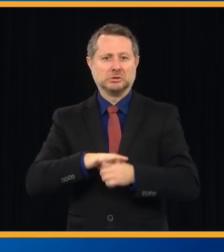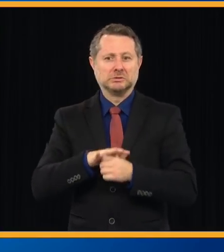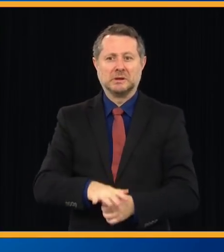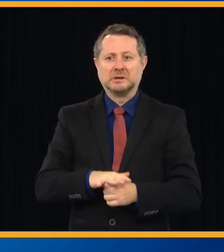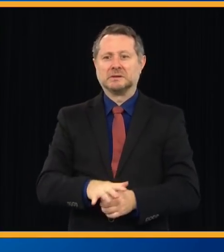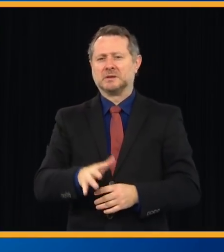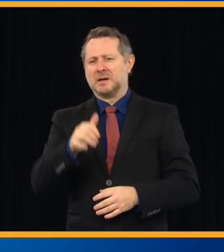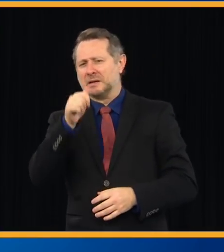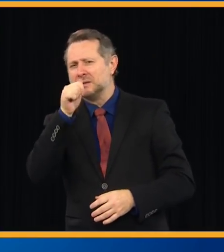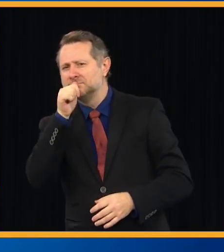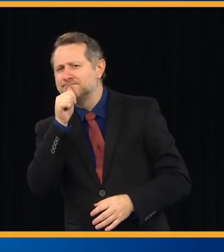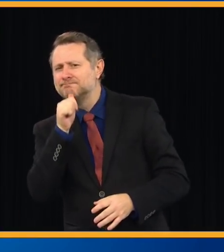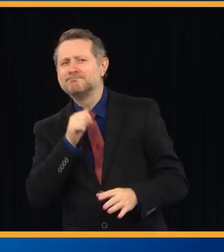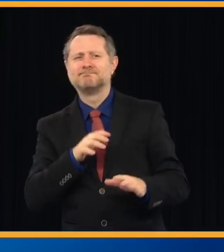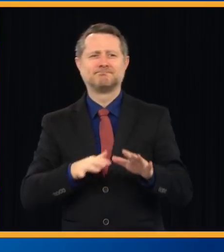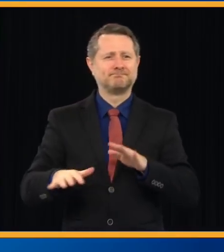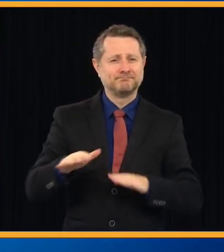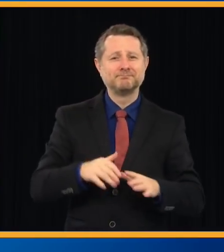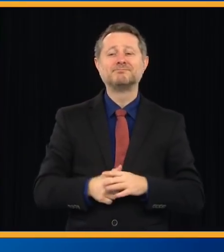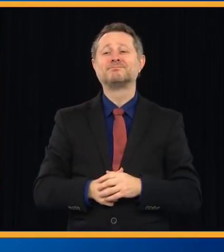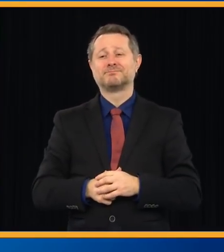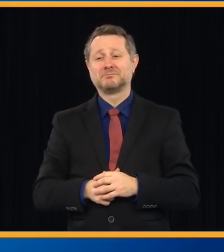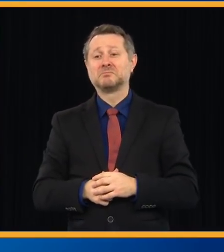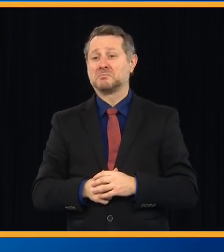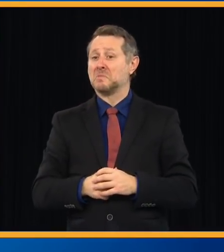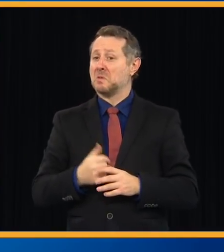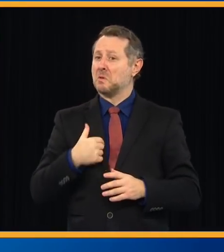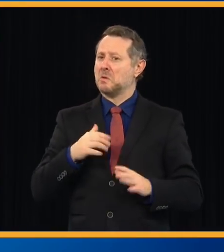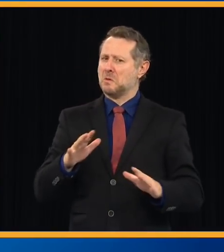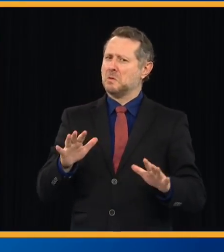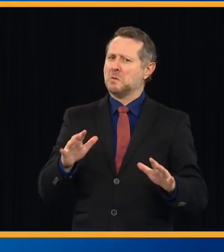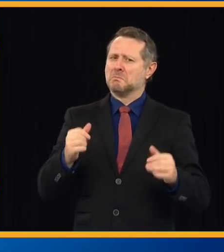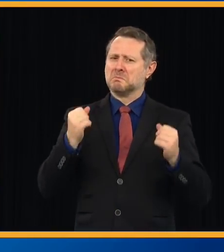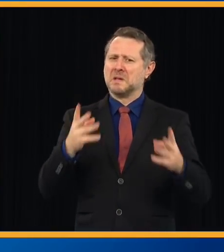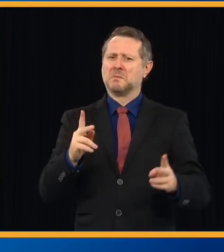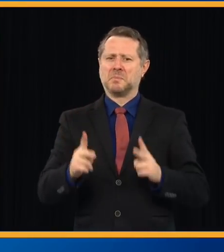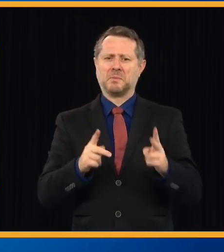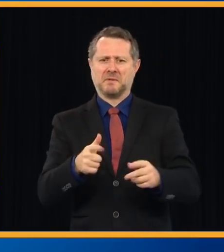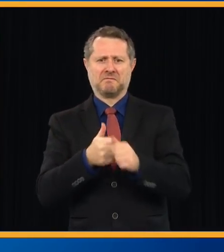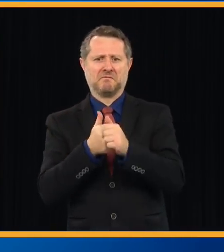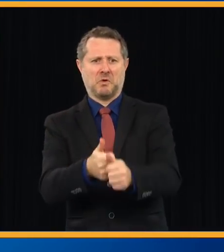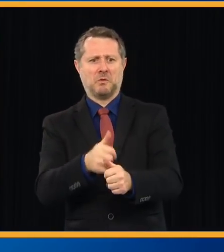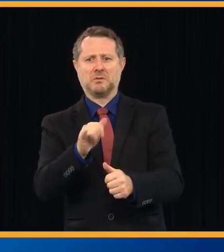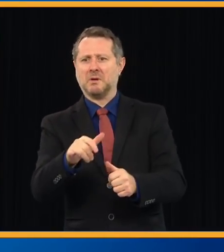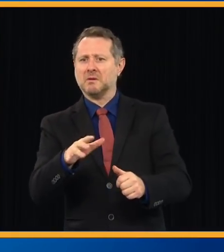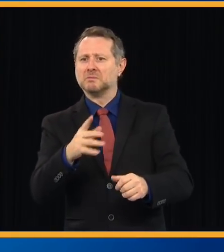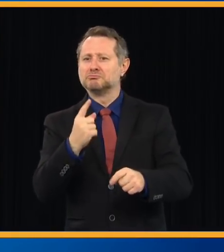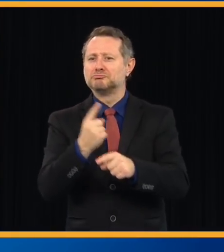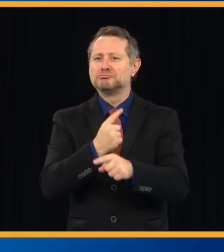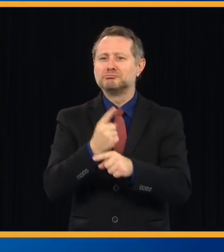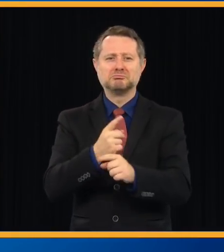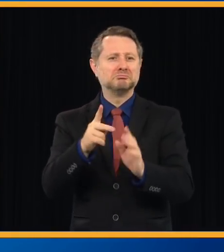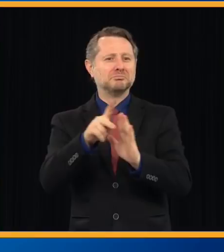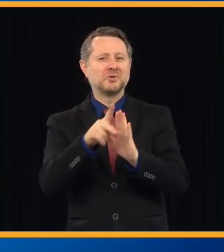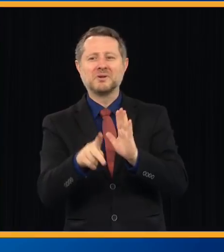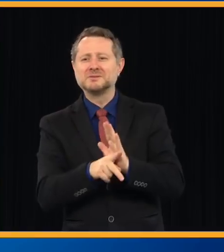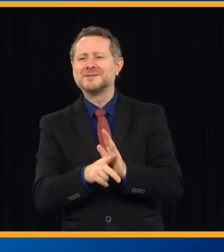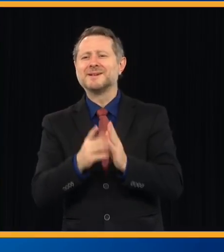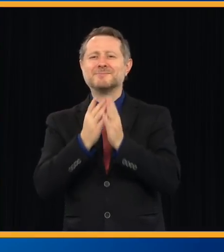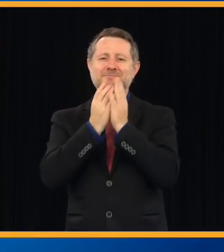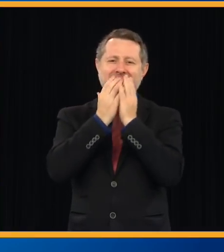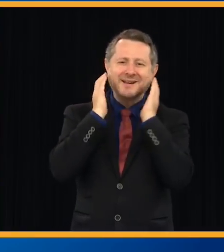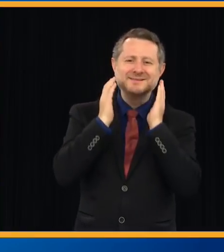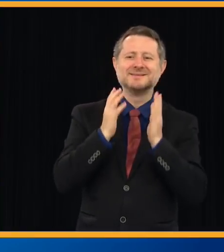way people have complied with these rules, as annoying as they are. Masks, 6 feet,